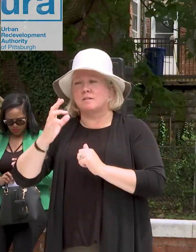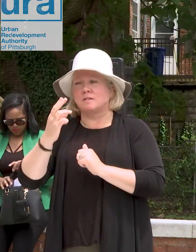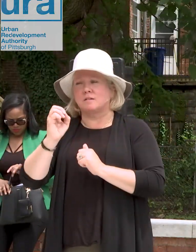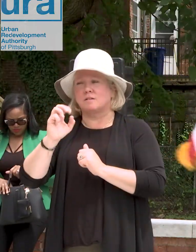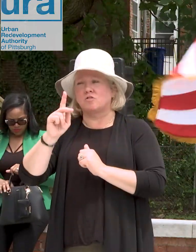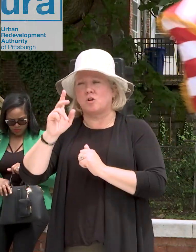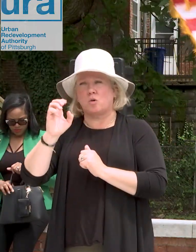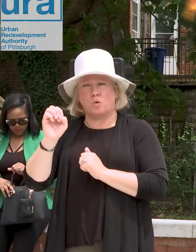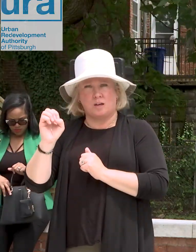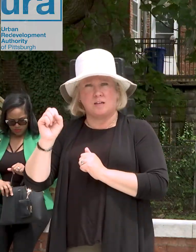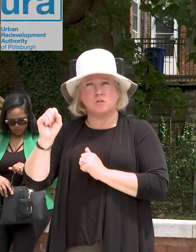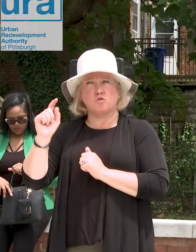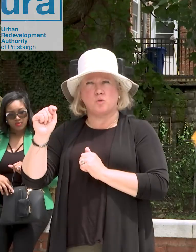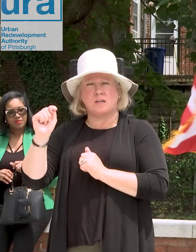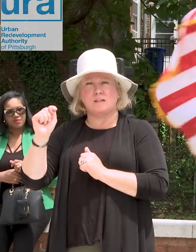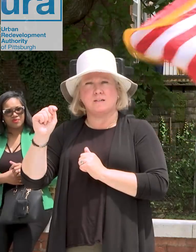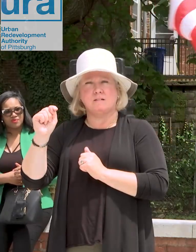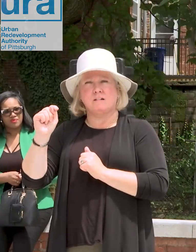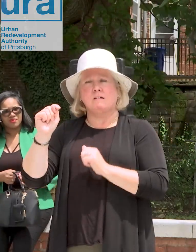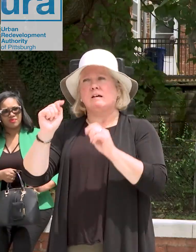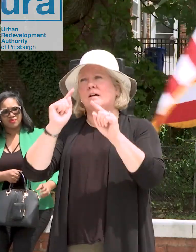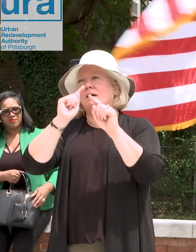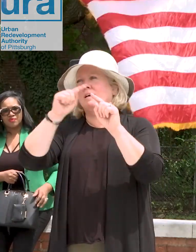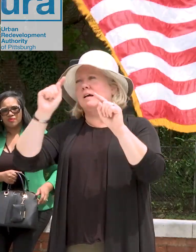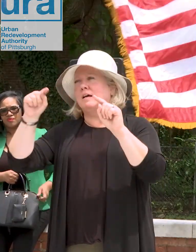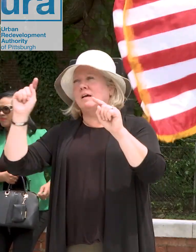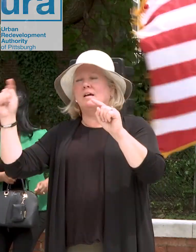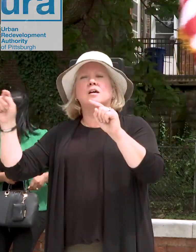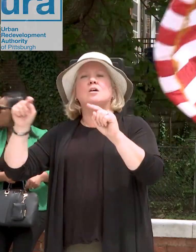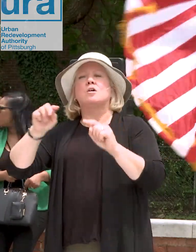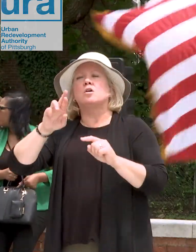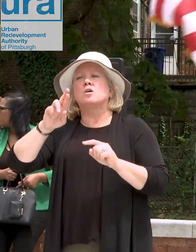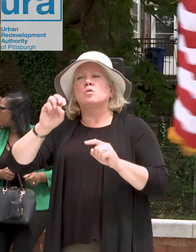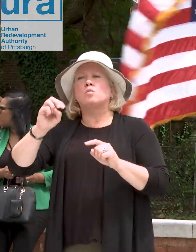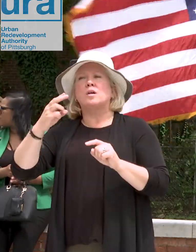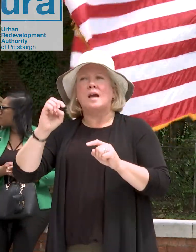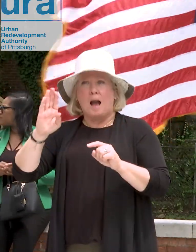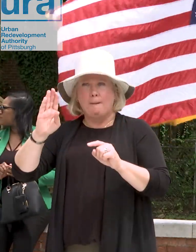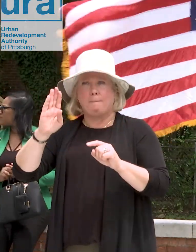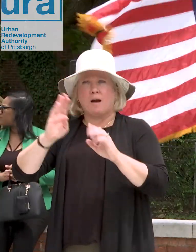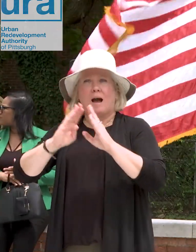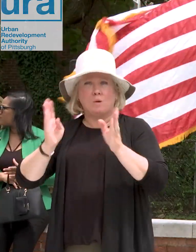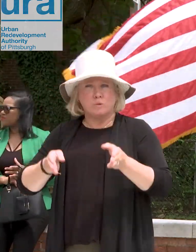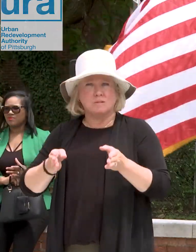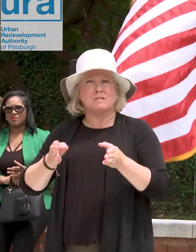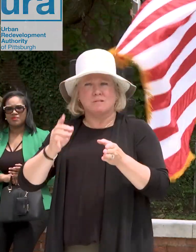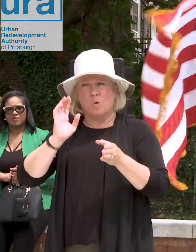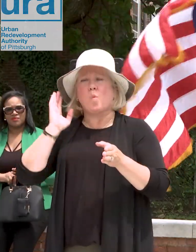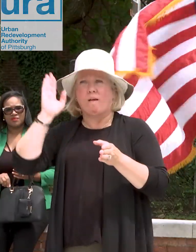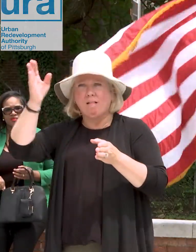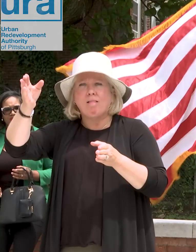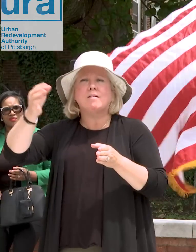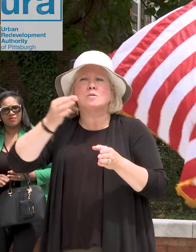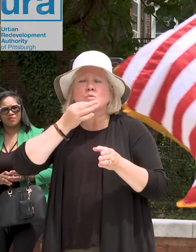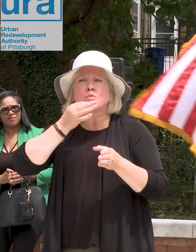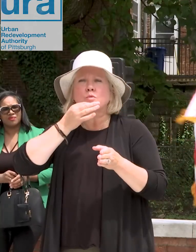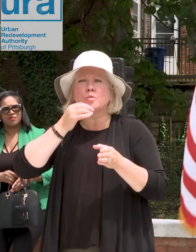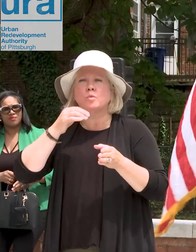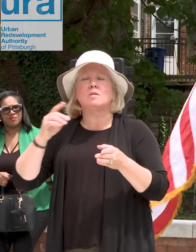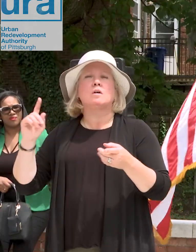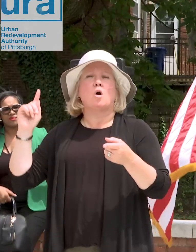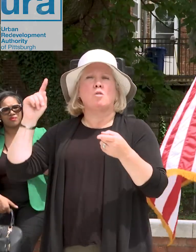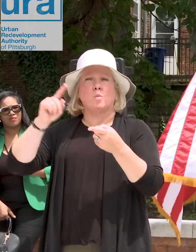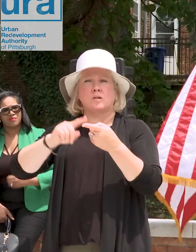a series of rehabs that we'll be doing in short order, making our way all the way up to Shawnee